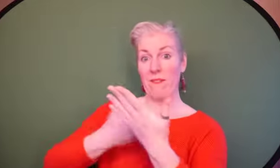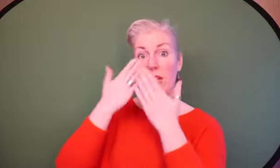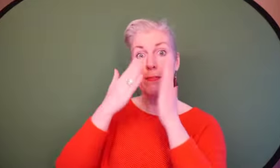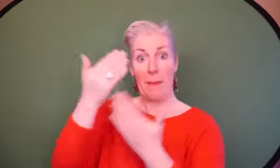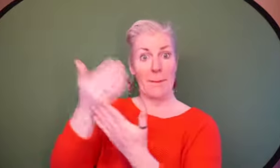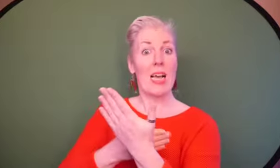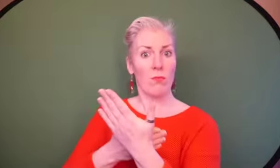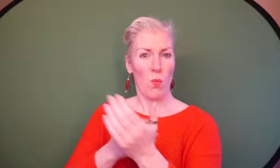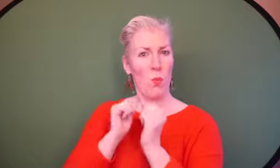I